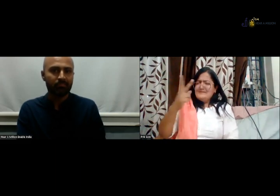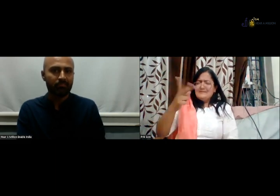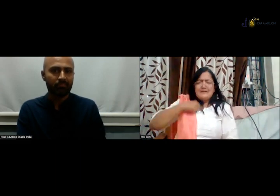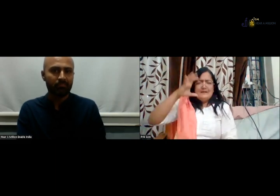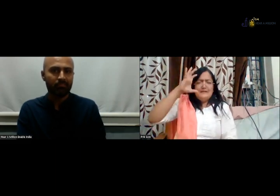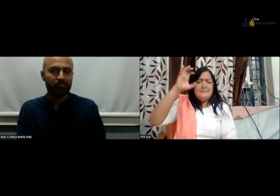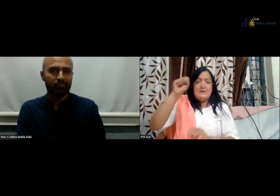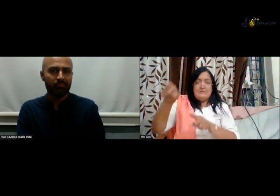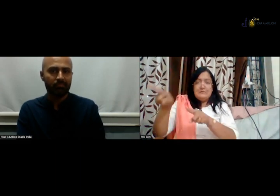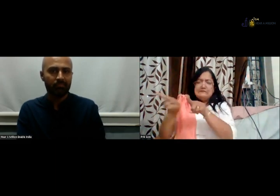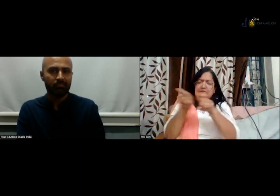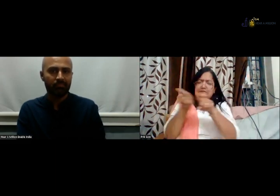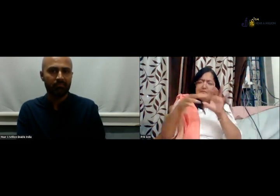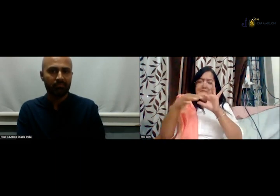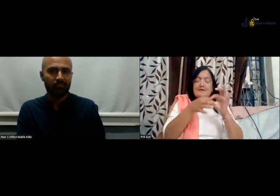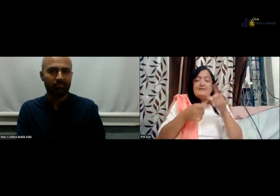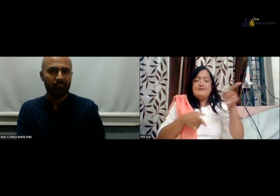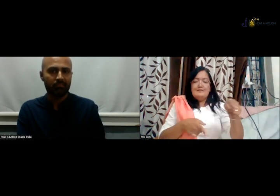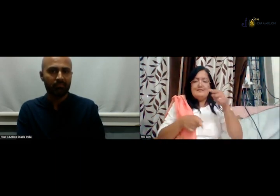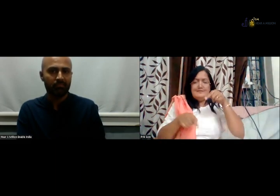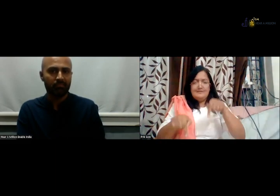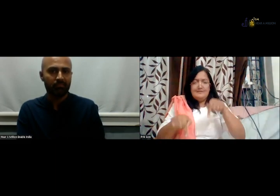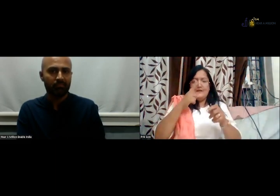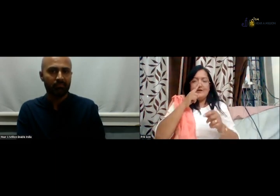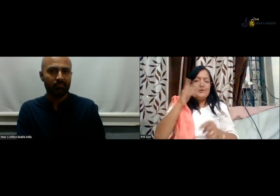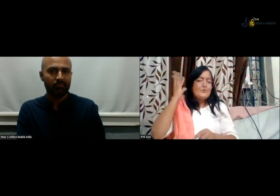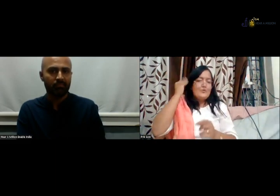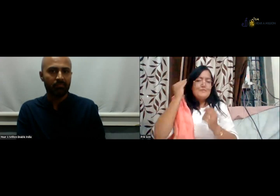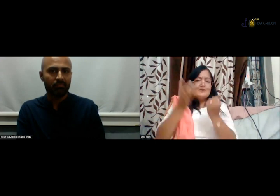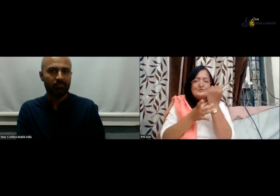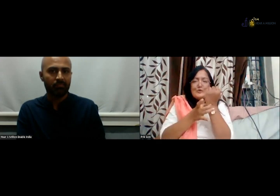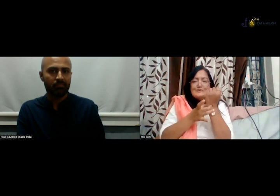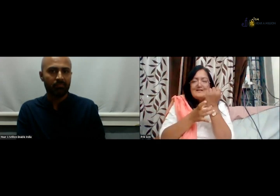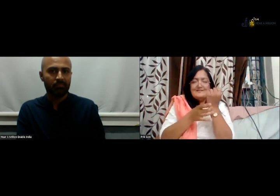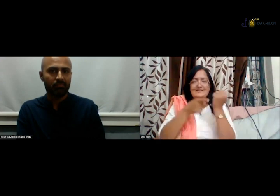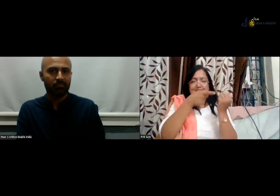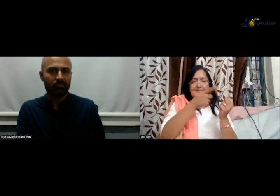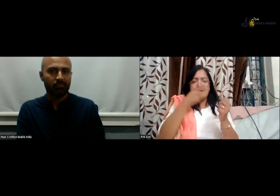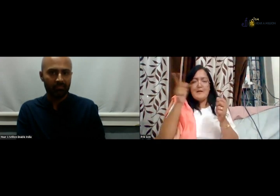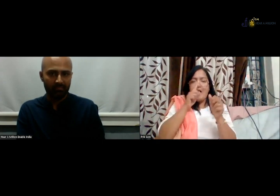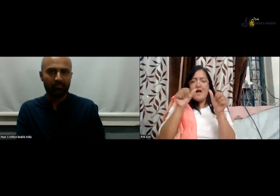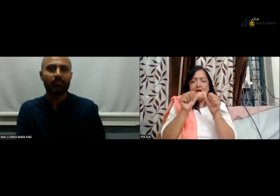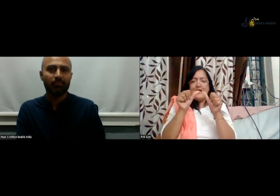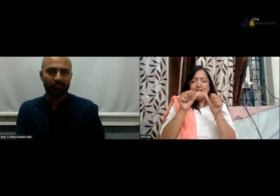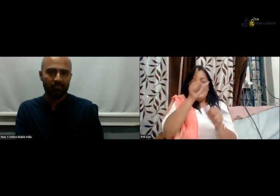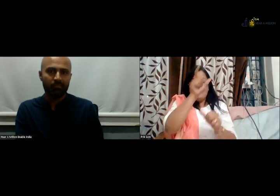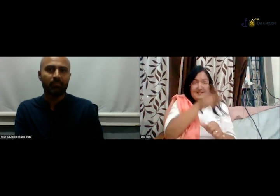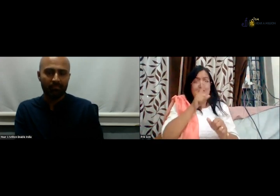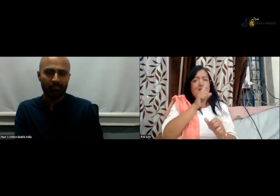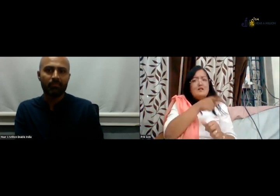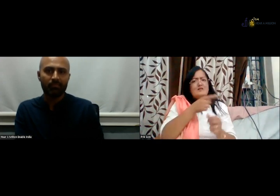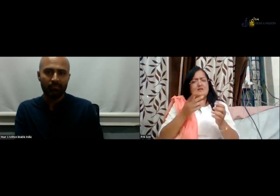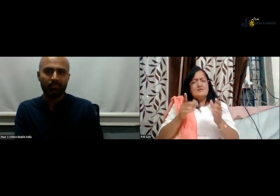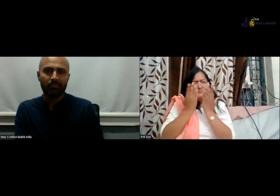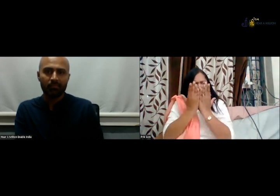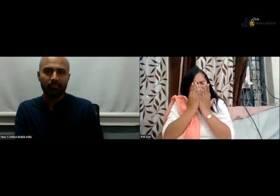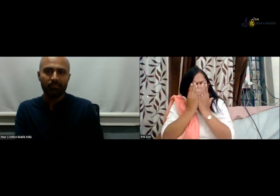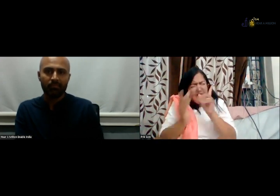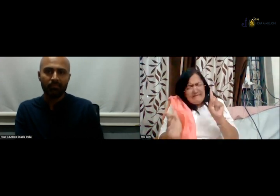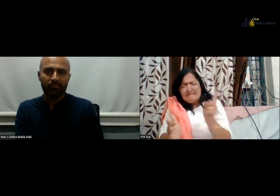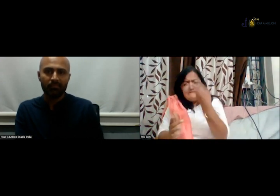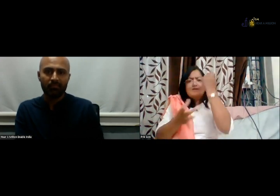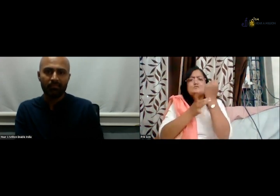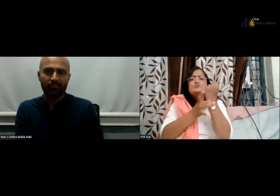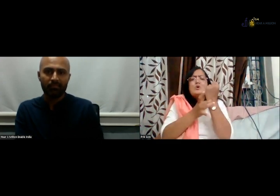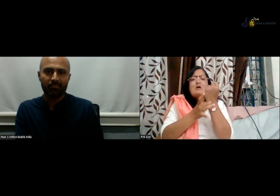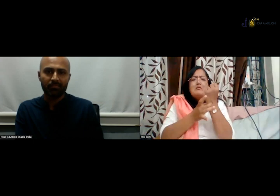Yeah, so, but she was the first deaf woman, and likewise, there is a hearing doctor here